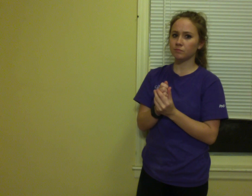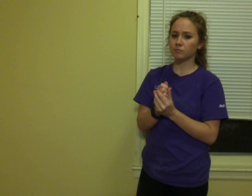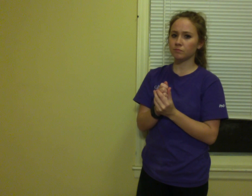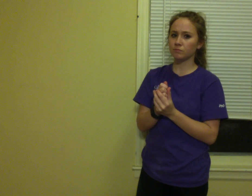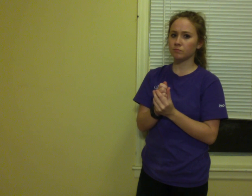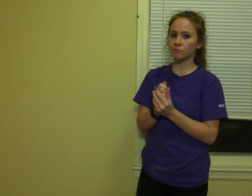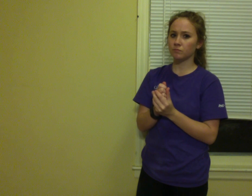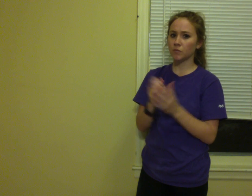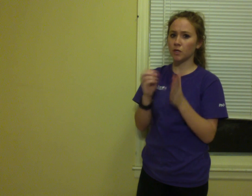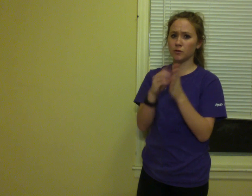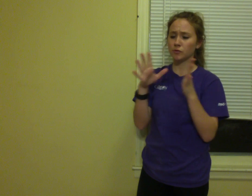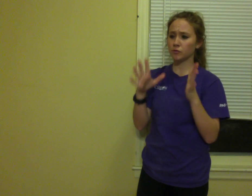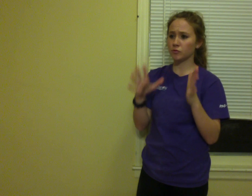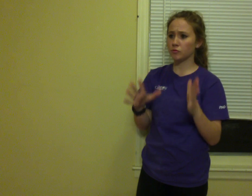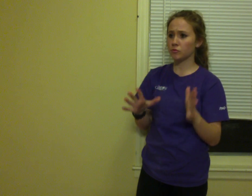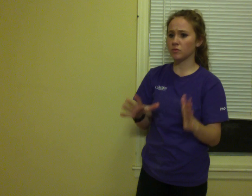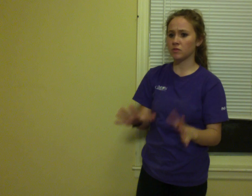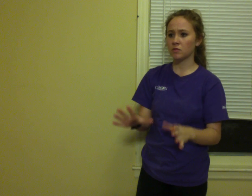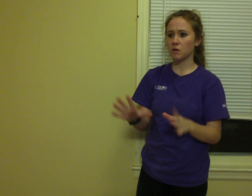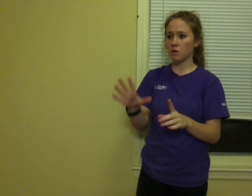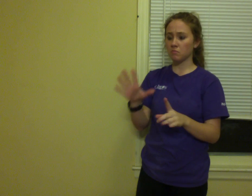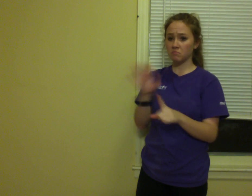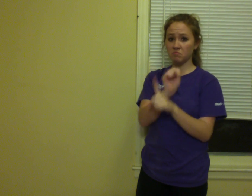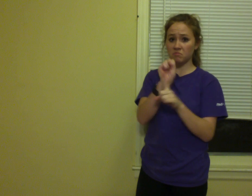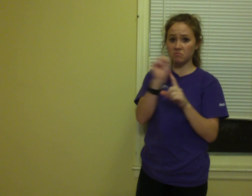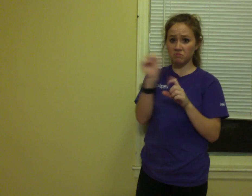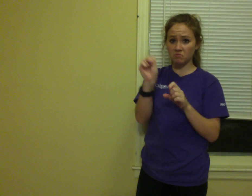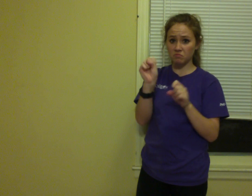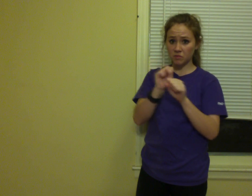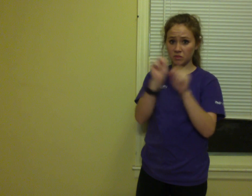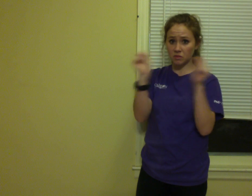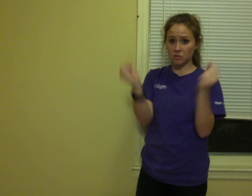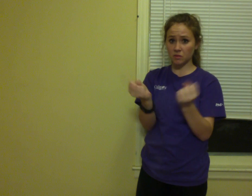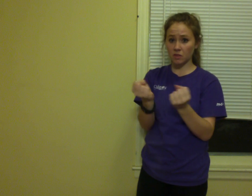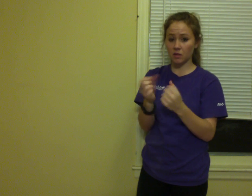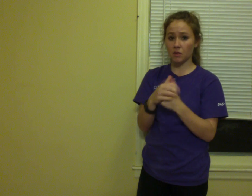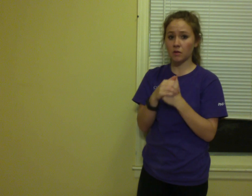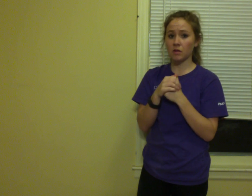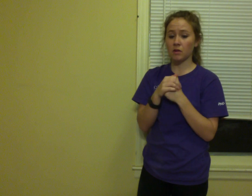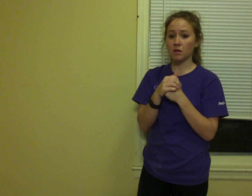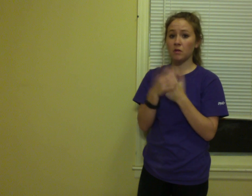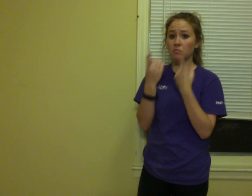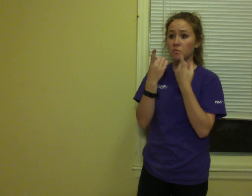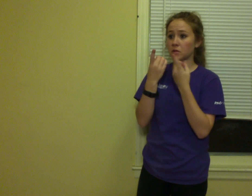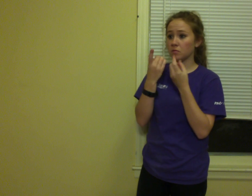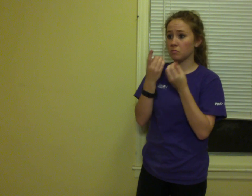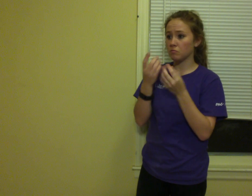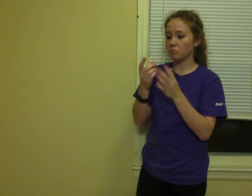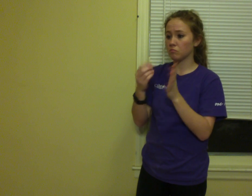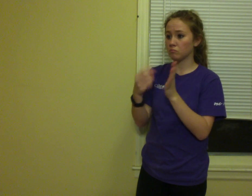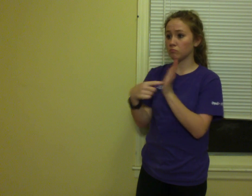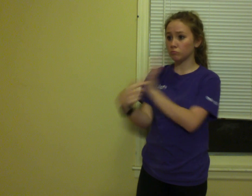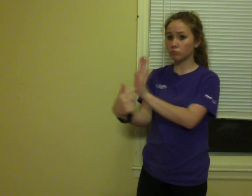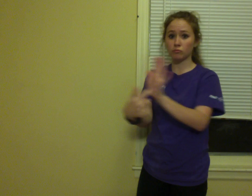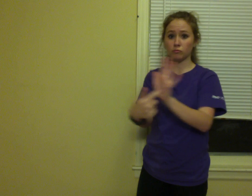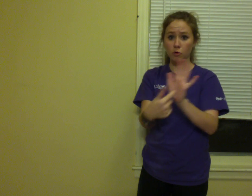Students of society have been reporting their observations and analyses for a good many centuries. And as yet, there's not